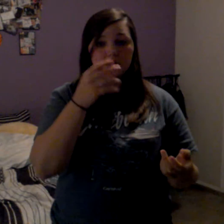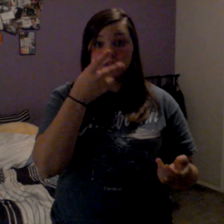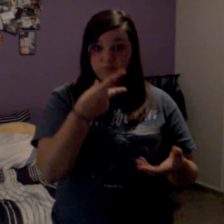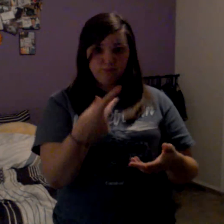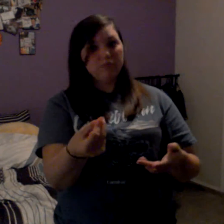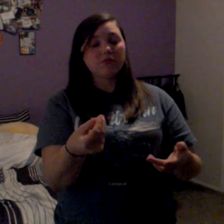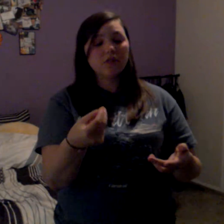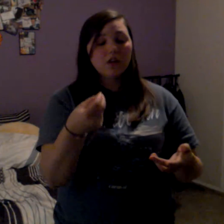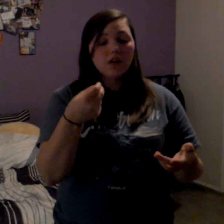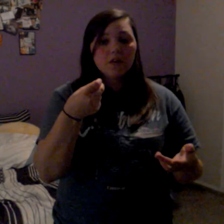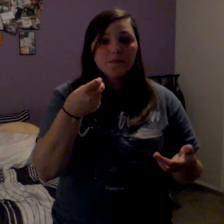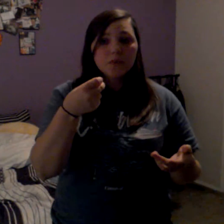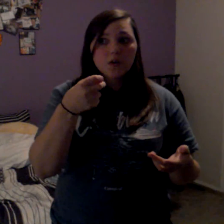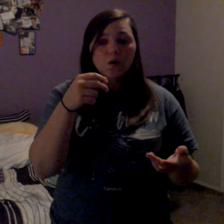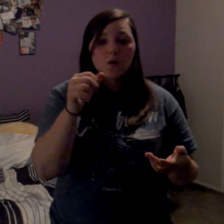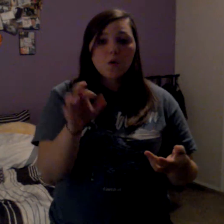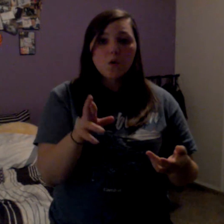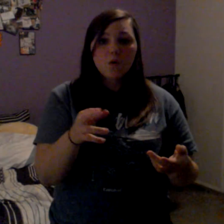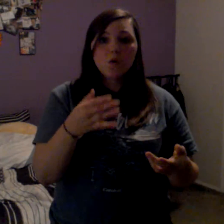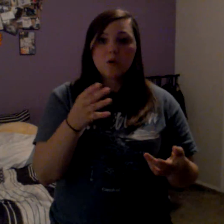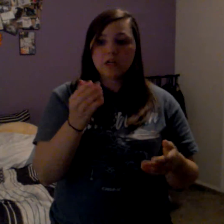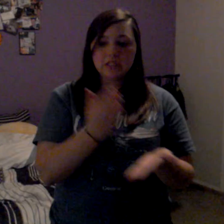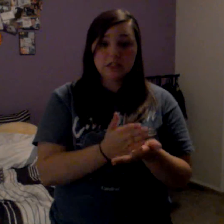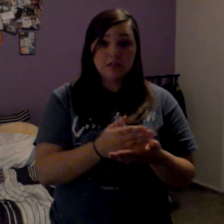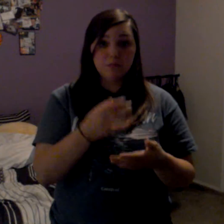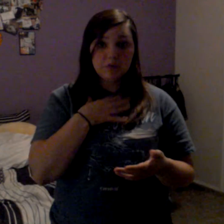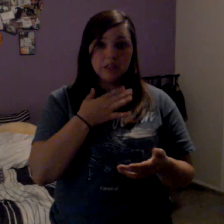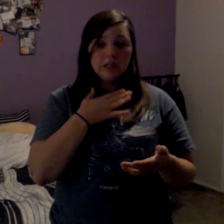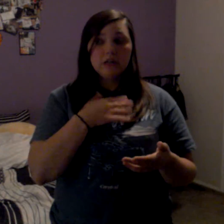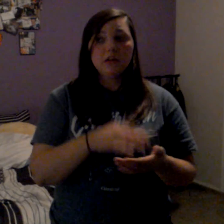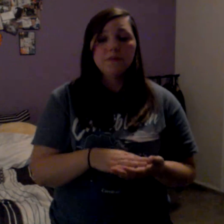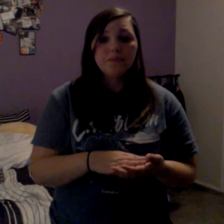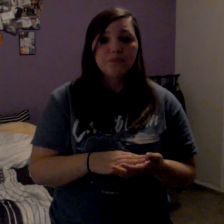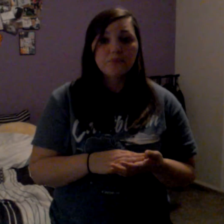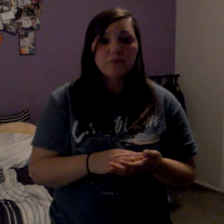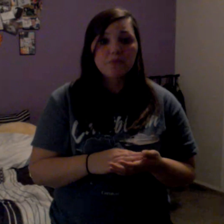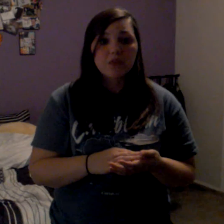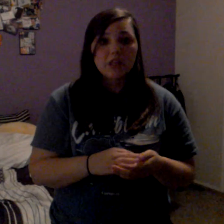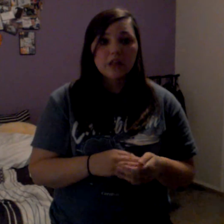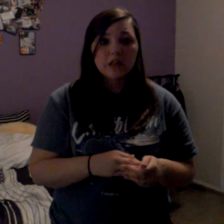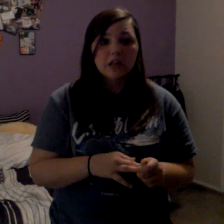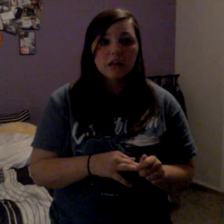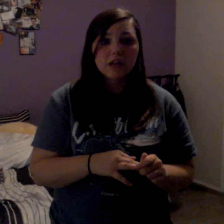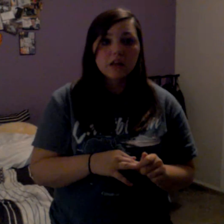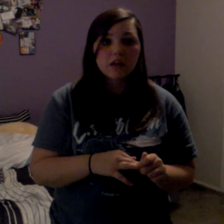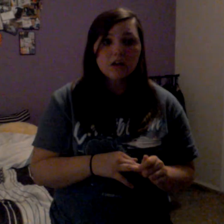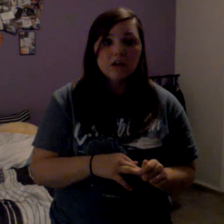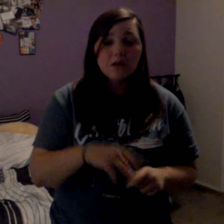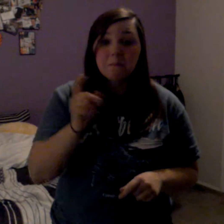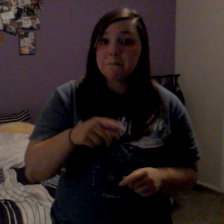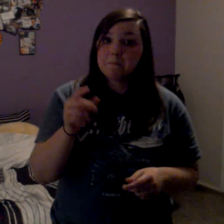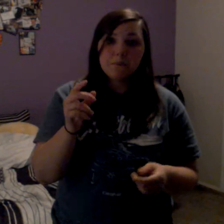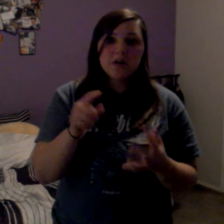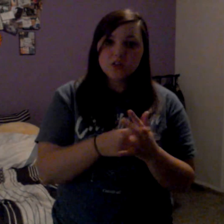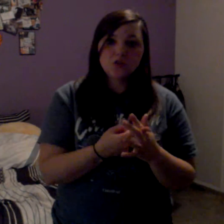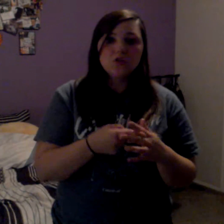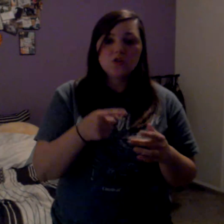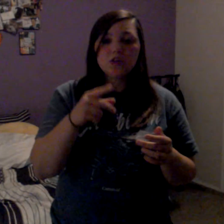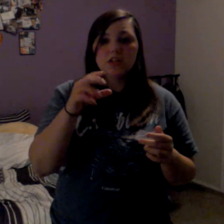administer CPR. A 911 operator should be able to help you through the basics of this. It is simple to